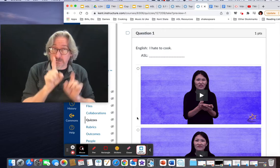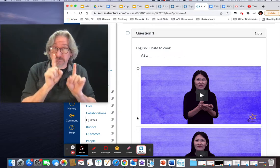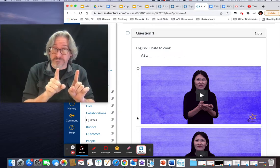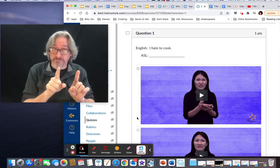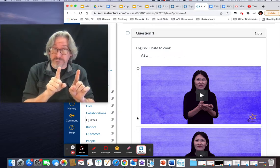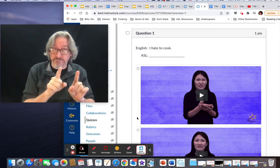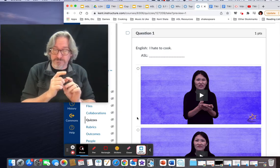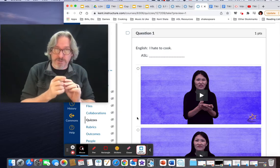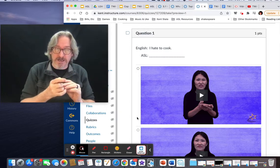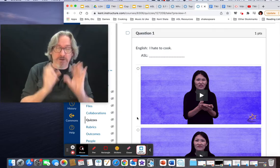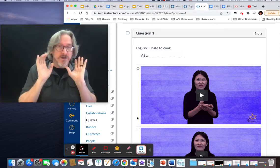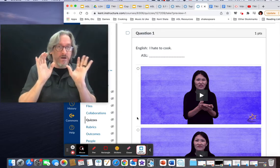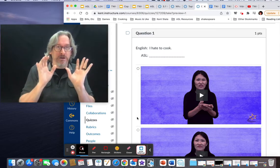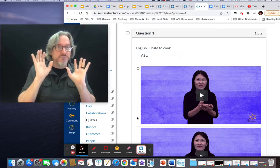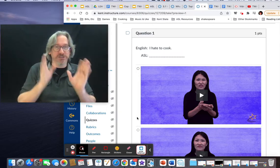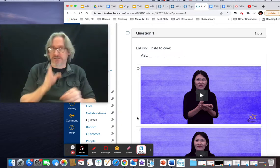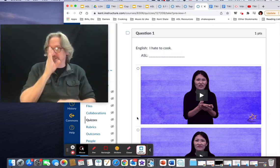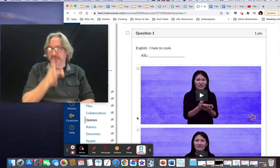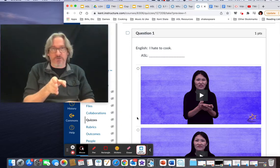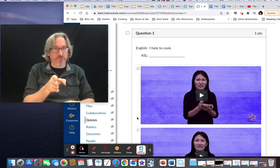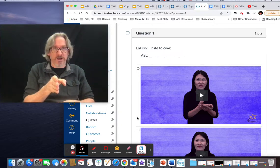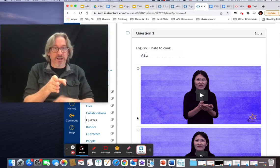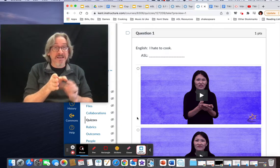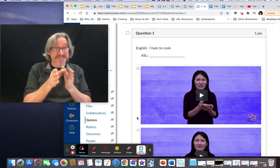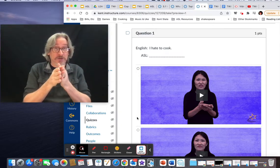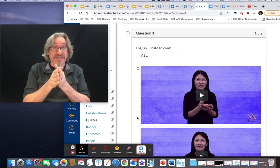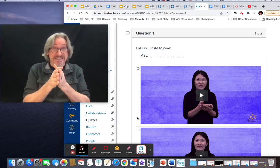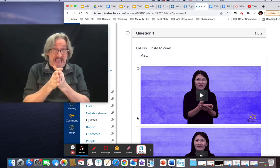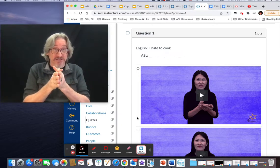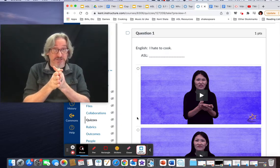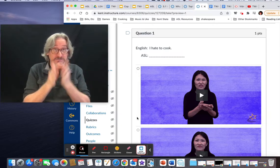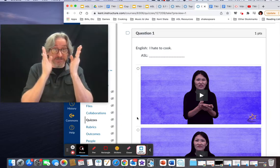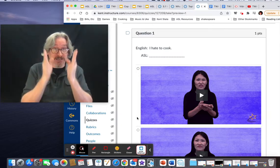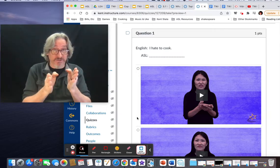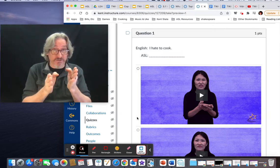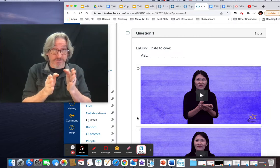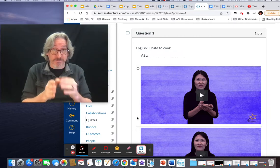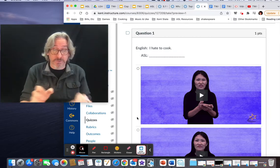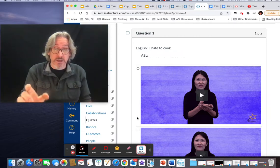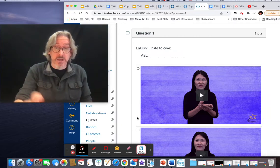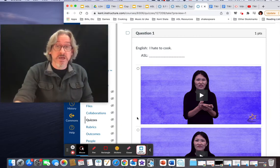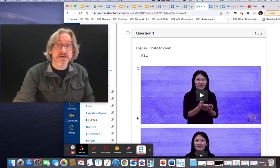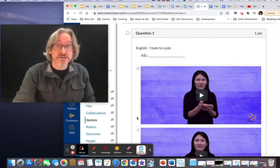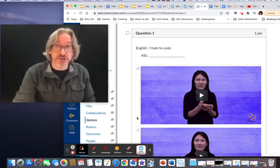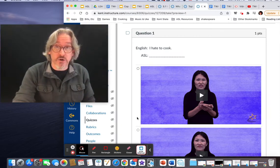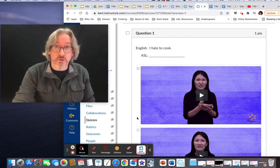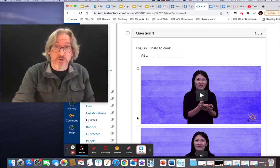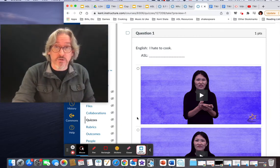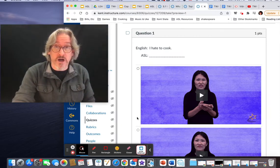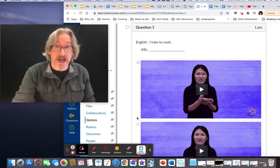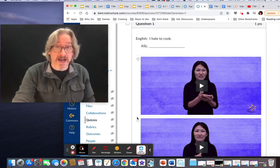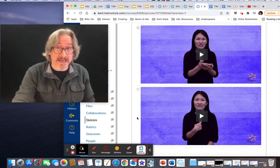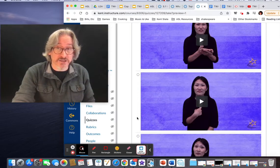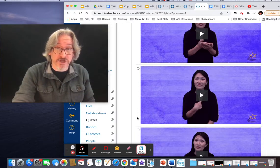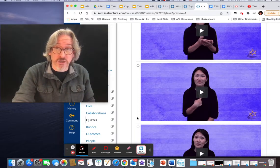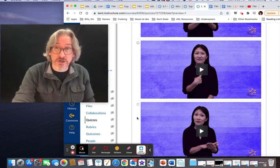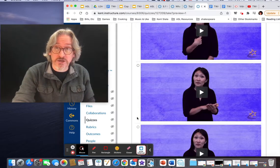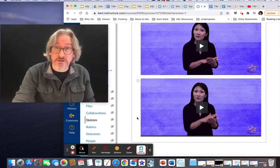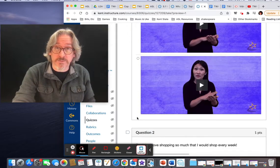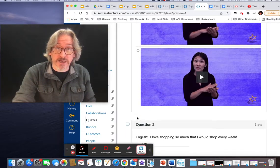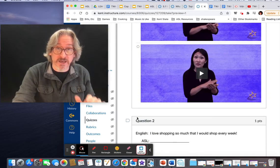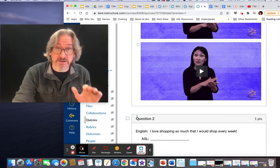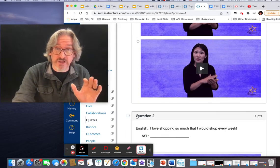wrong. But I went, oh no, just stick with the task that they've given. So I hate to